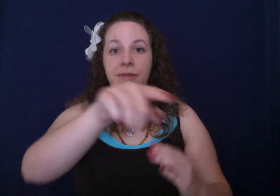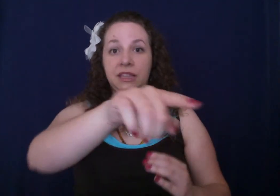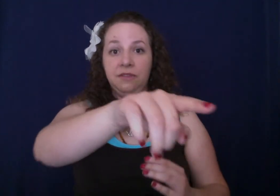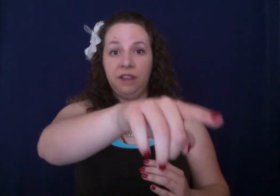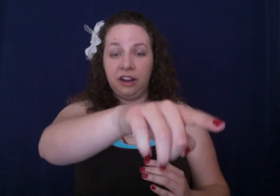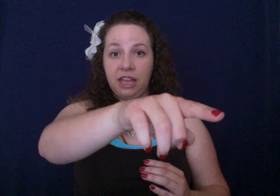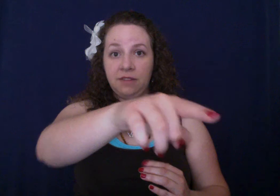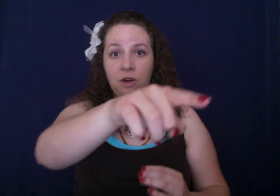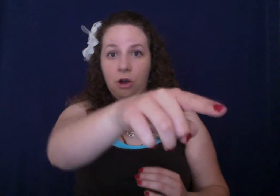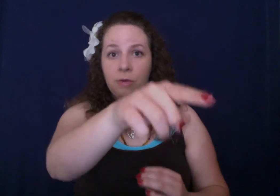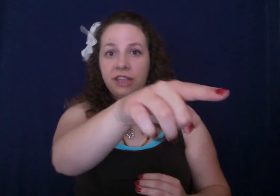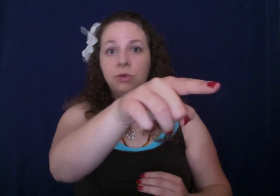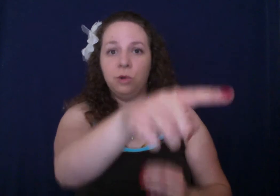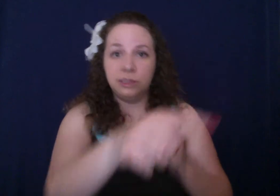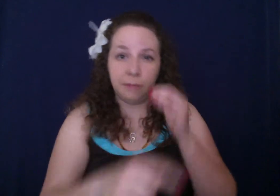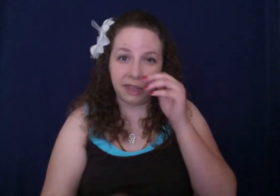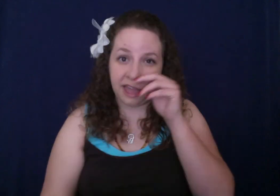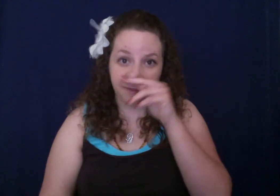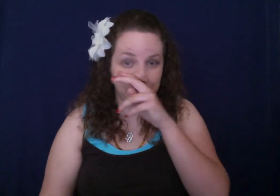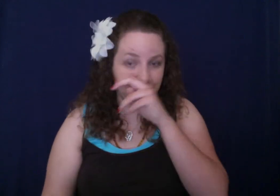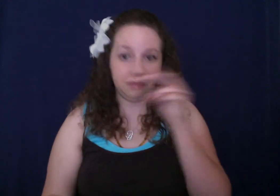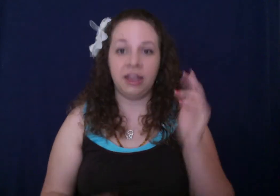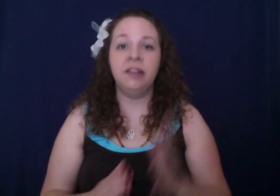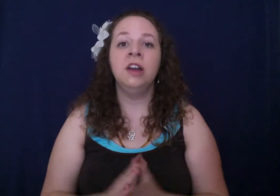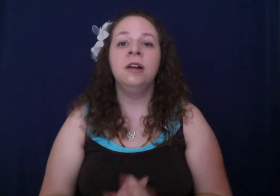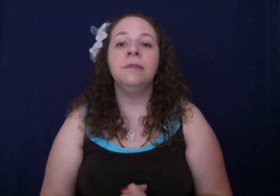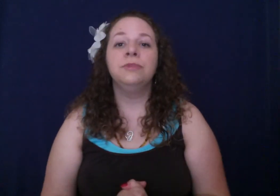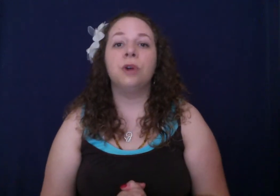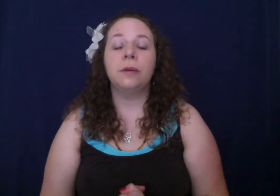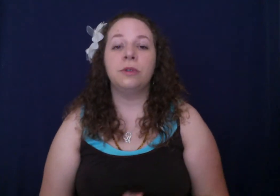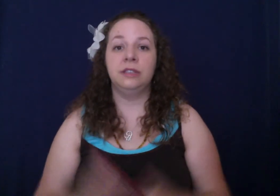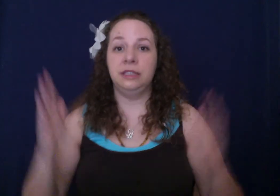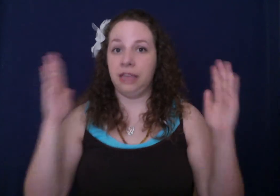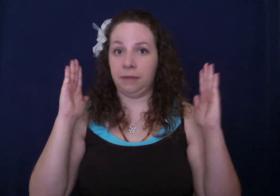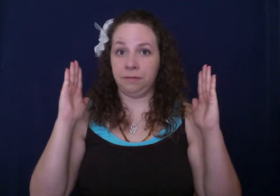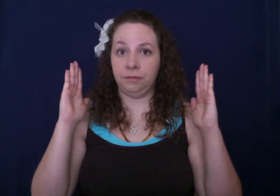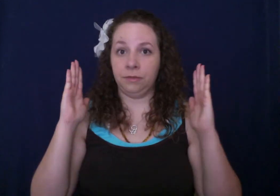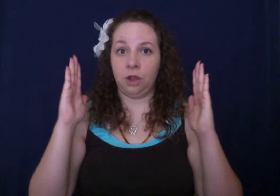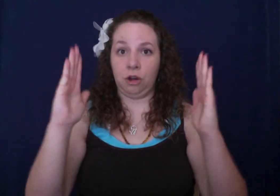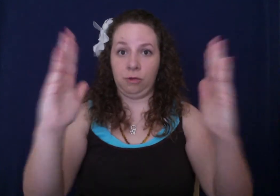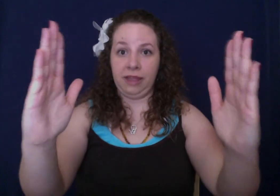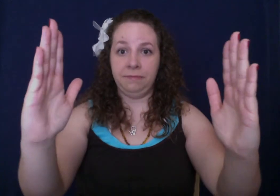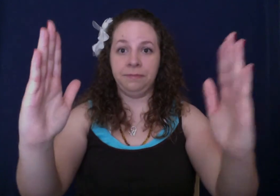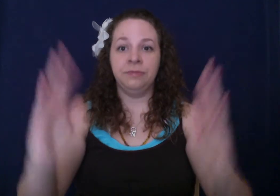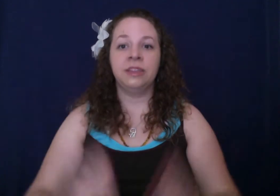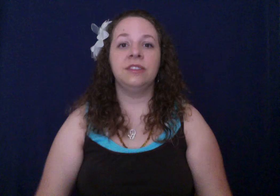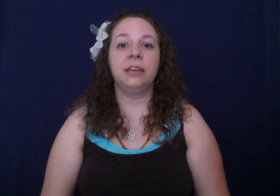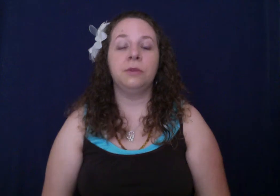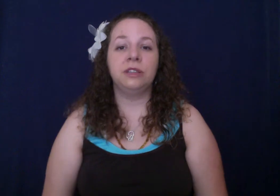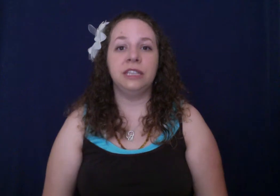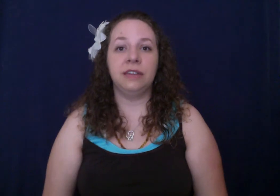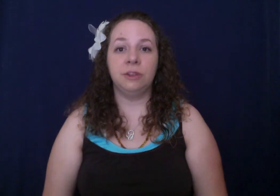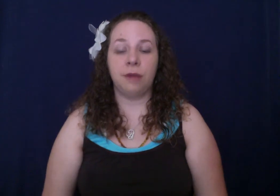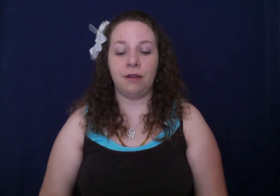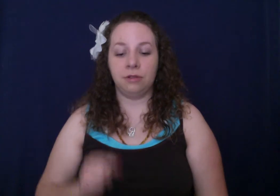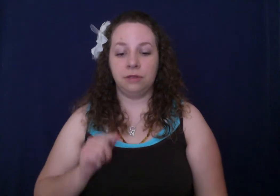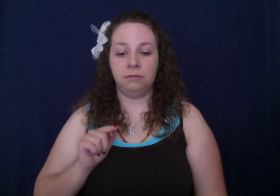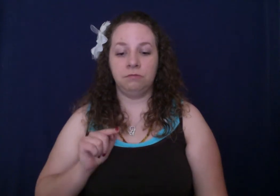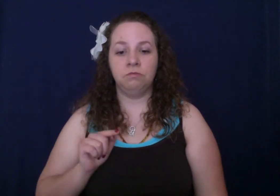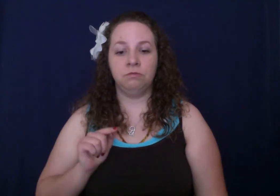the very end of a hallway towards my left. Okay, so I'm going to say hallway, then I'm going to give the route.